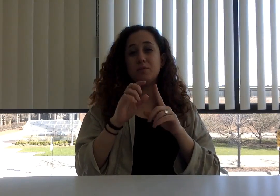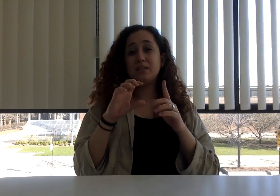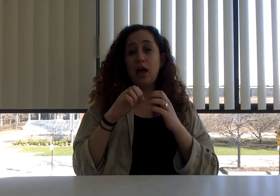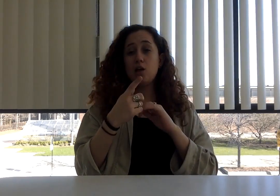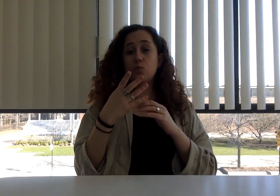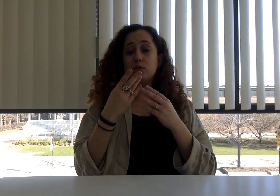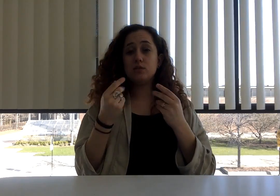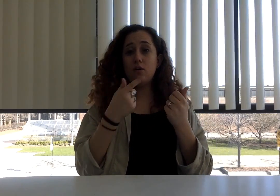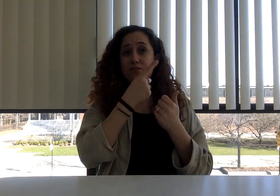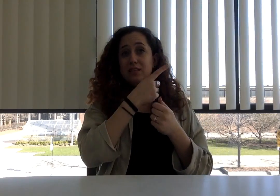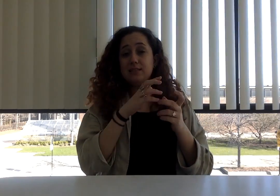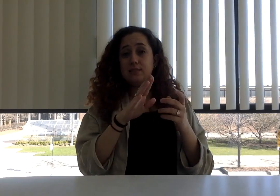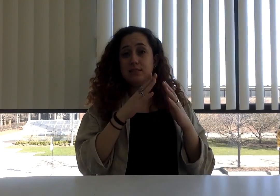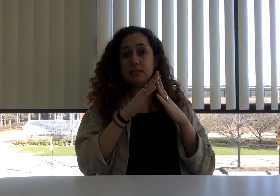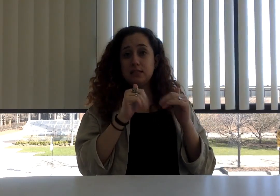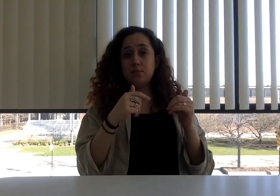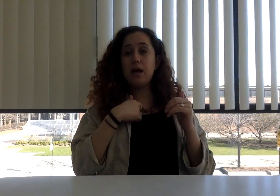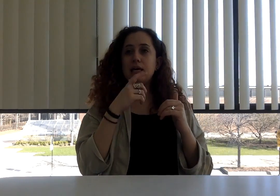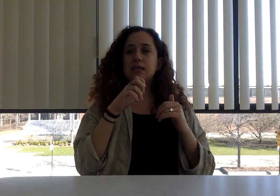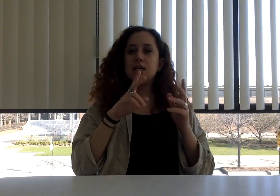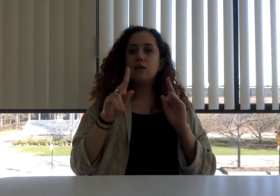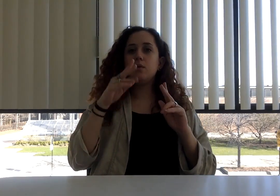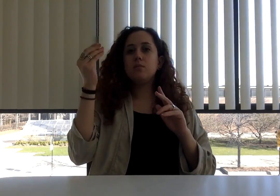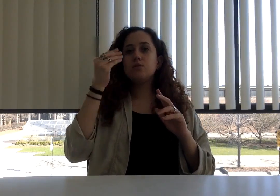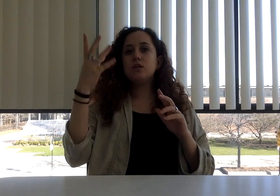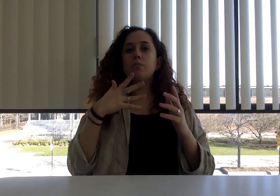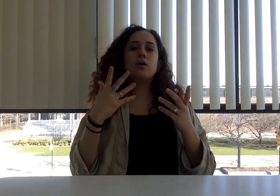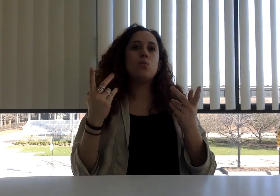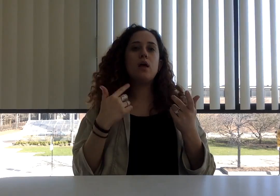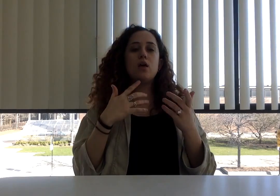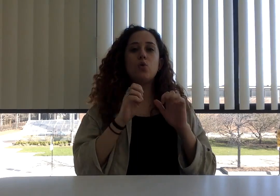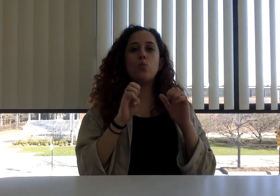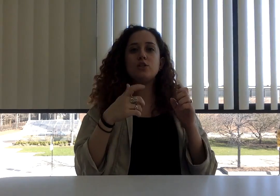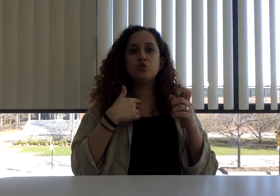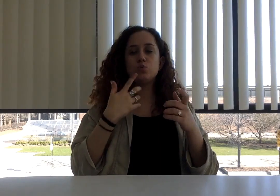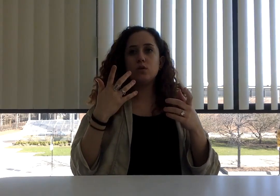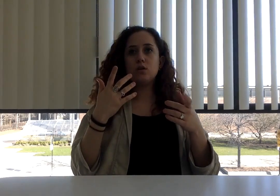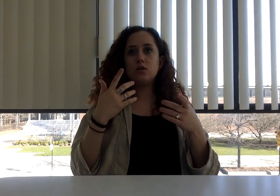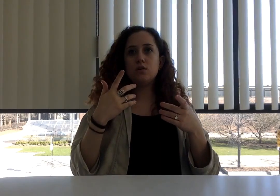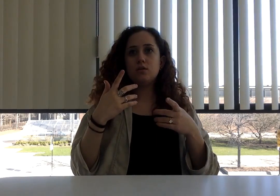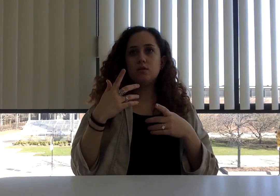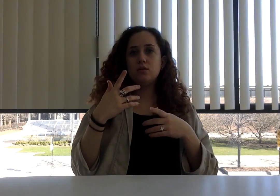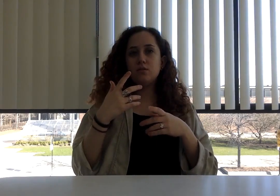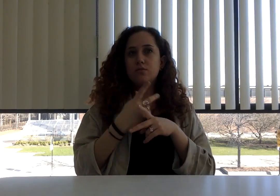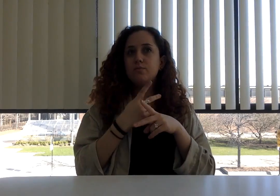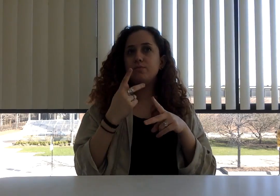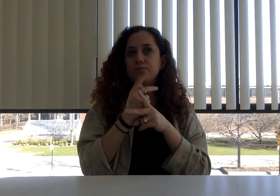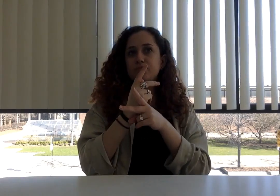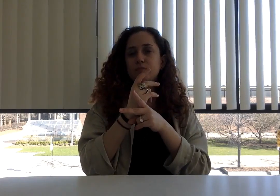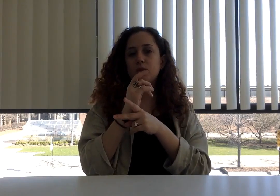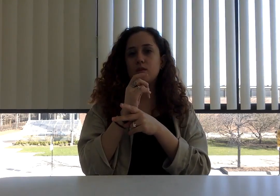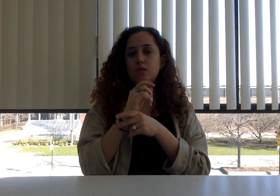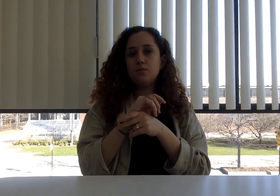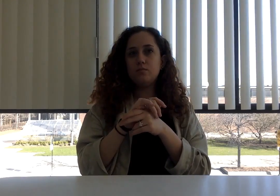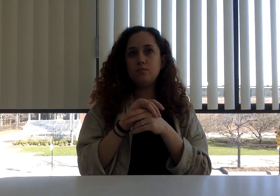people to tell me what equations that we were dealing with, what variables were eliminated. So by combining equations 1 and 2 and 2